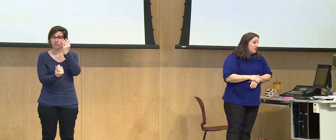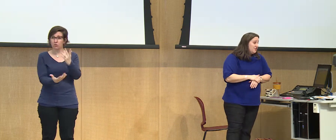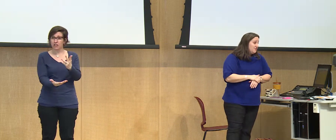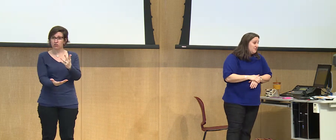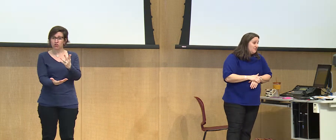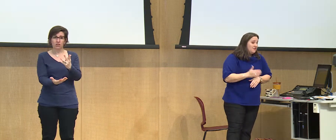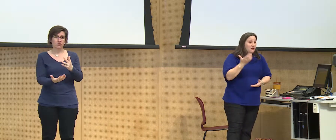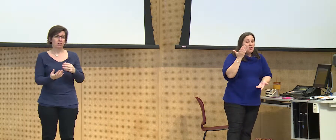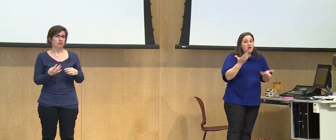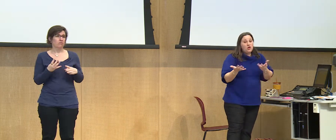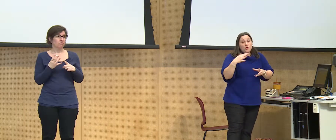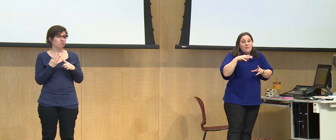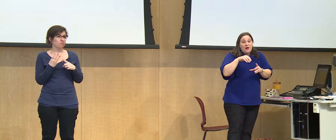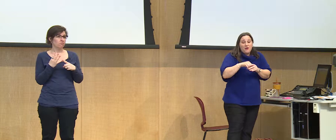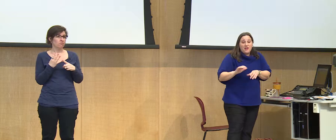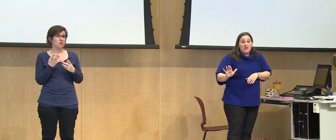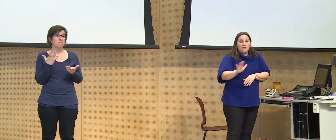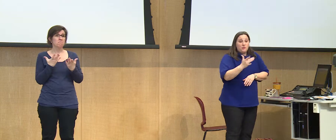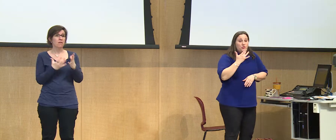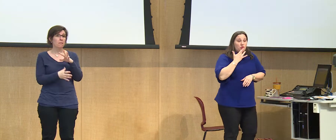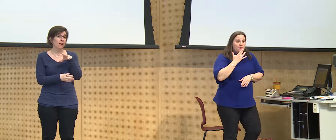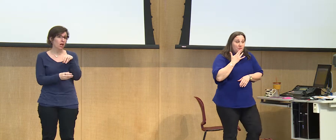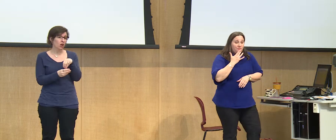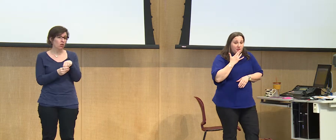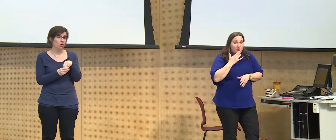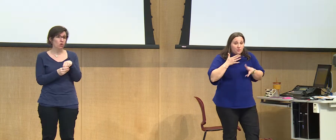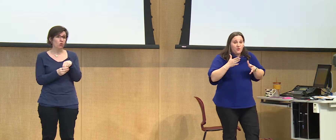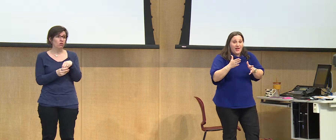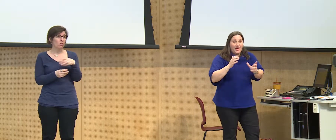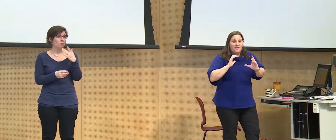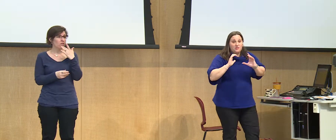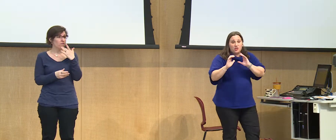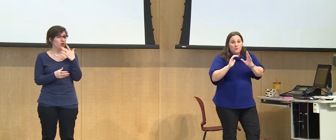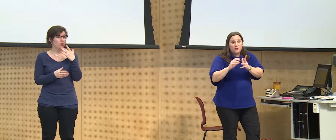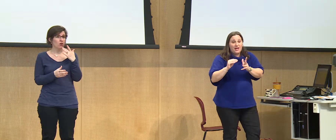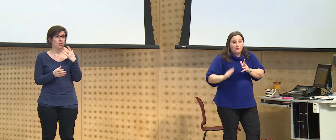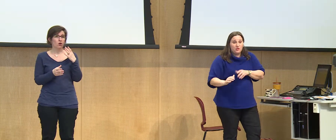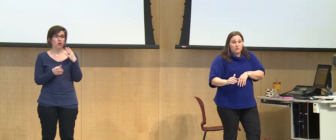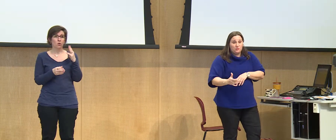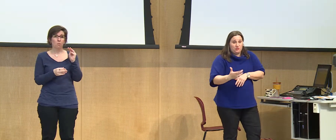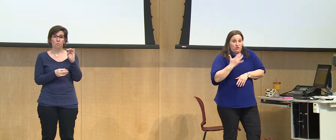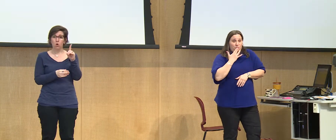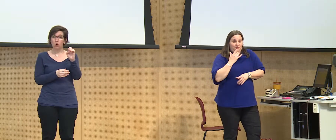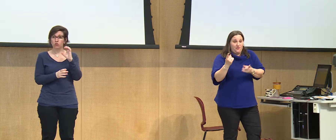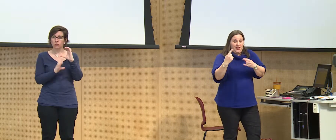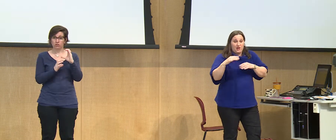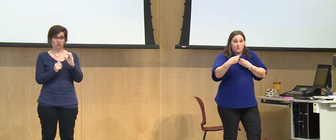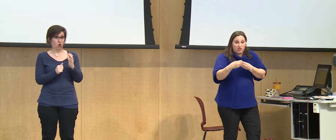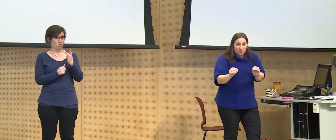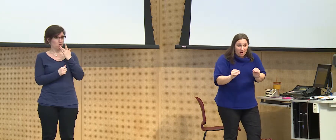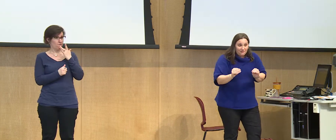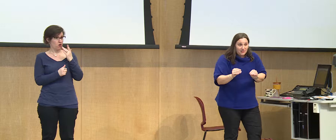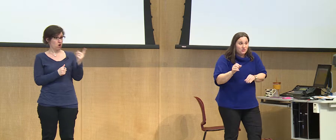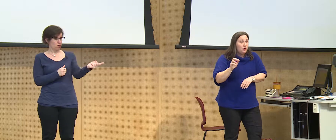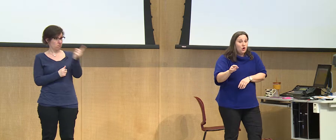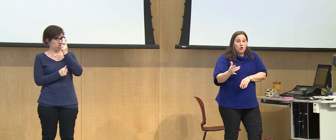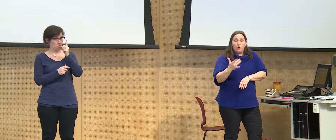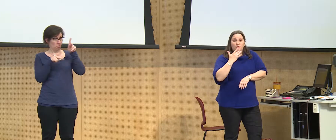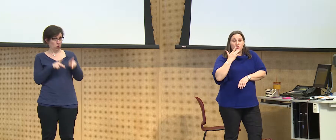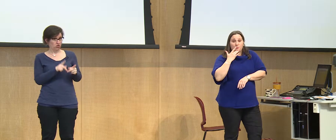information. You may want to include your preferred way to communicate with students. Do you prefer they come to your office, or would you